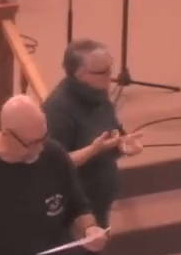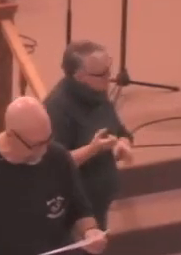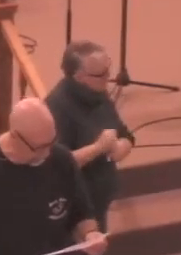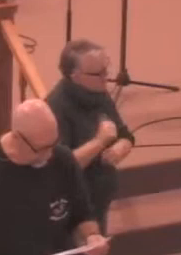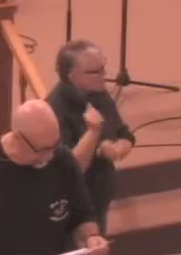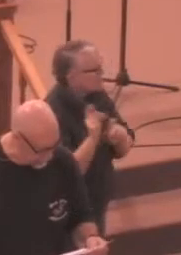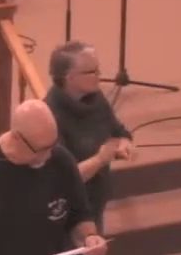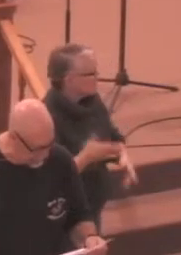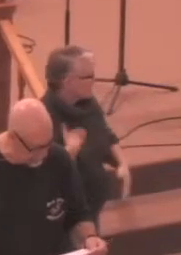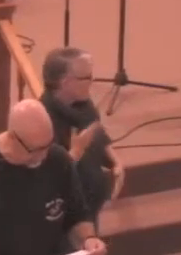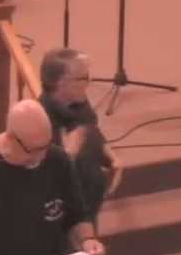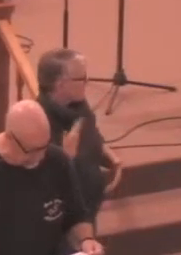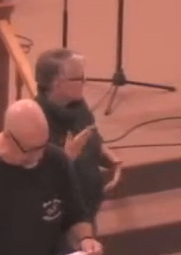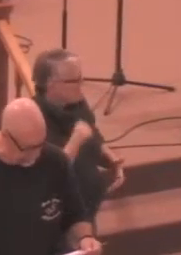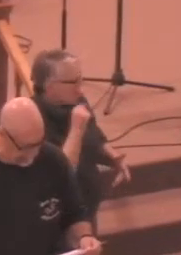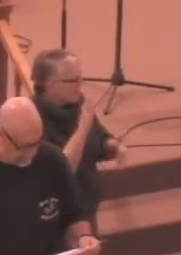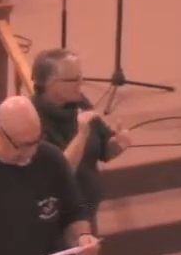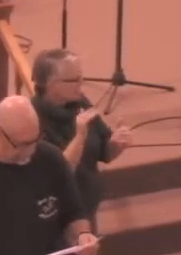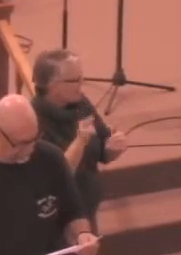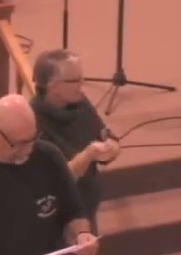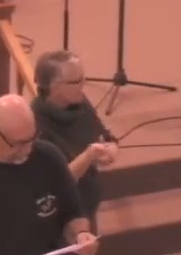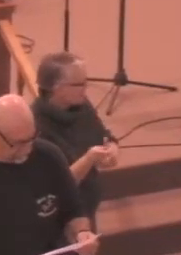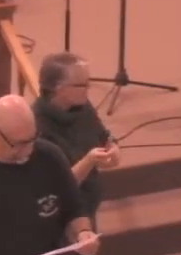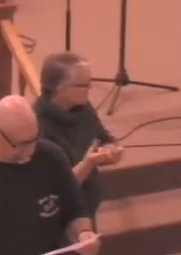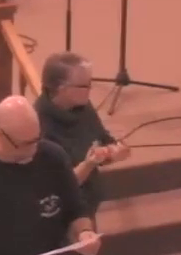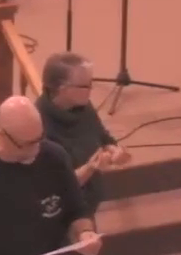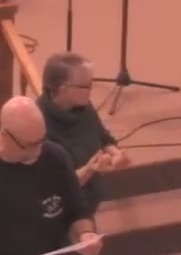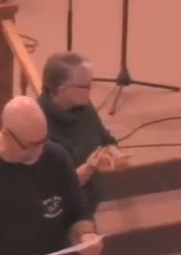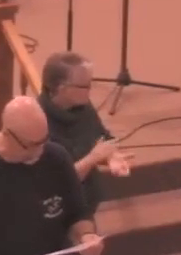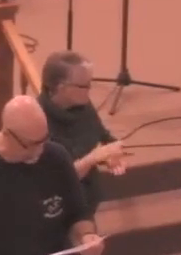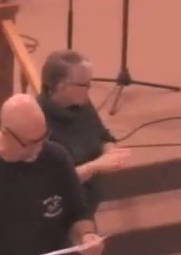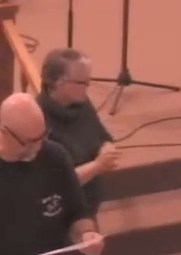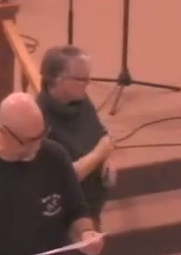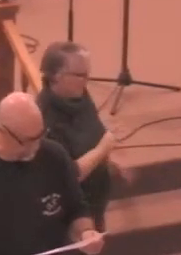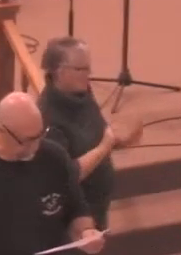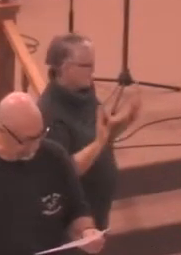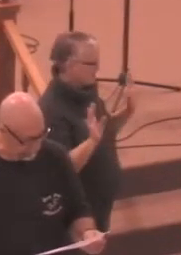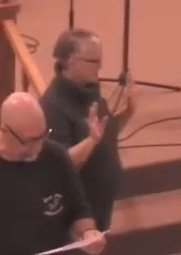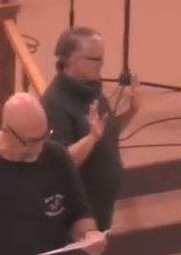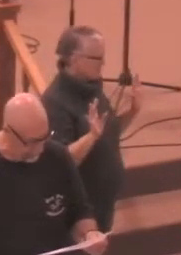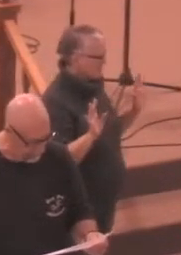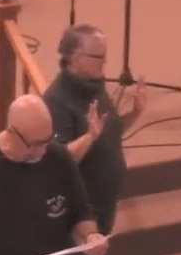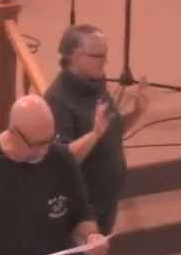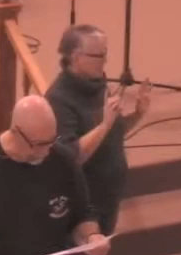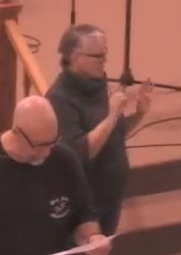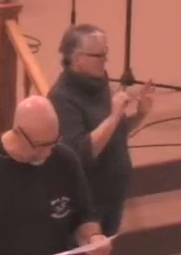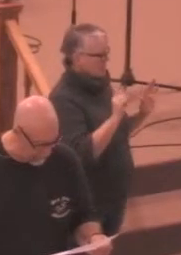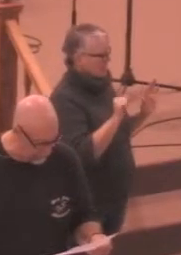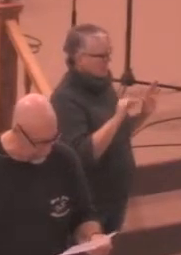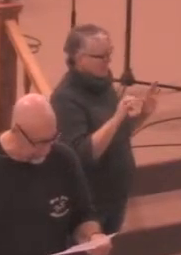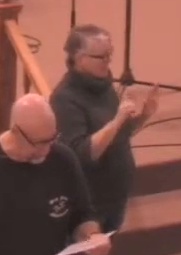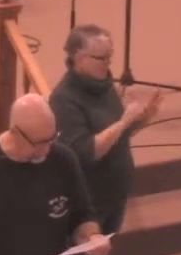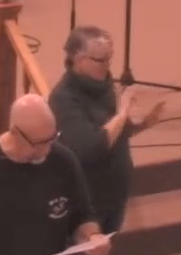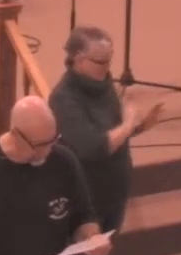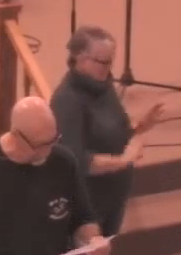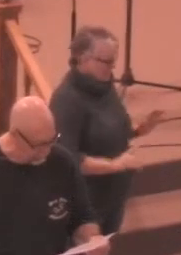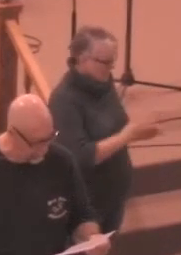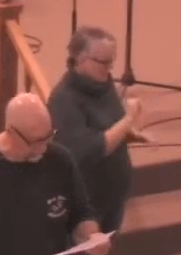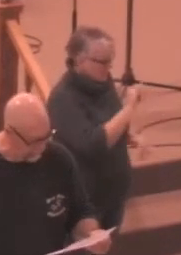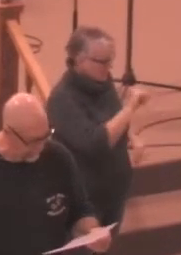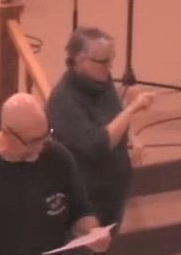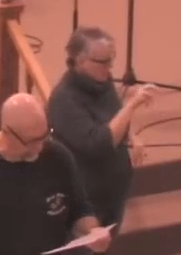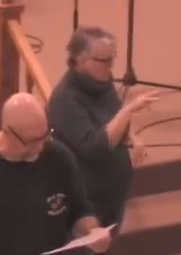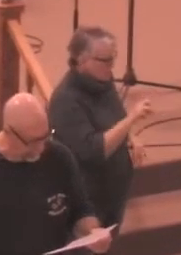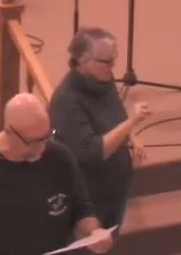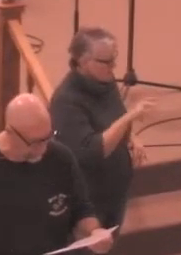happy with no expectation of the acts of kindness to be returned. David and Jonathan are one of the Bible's best examples